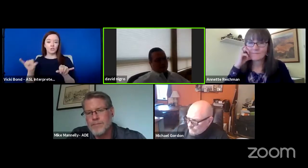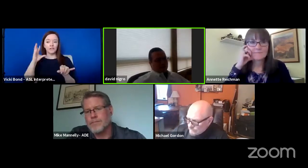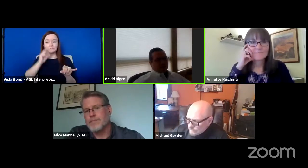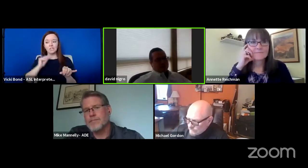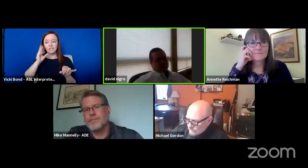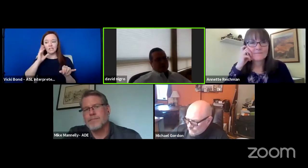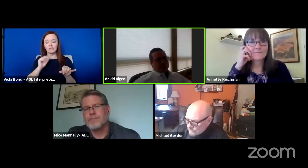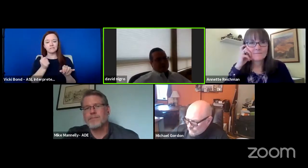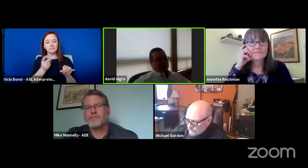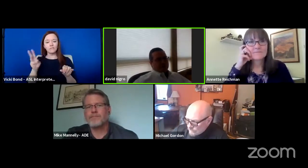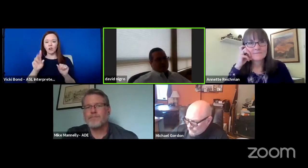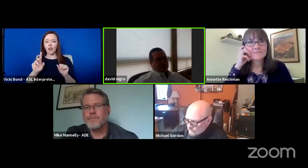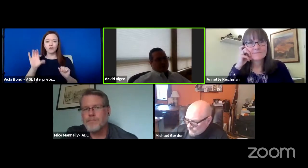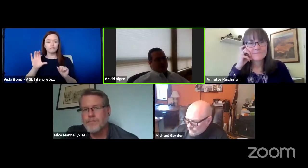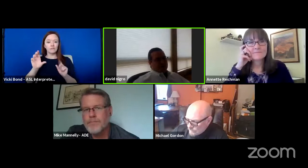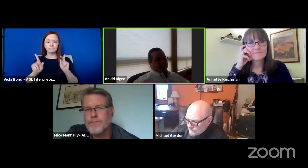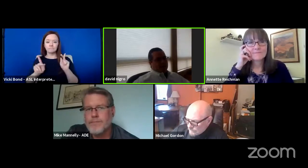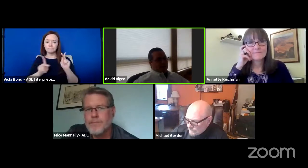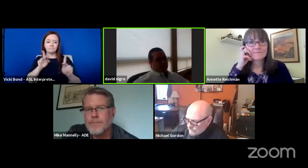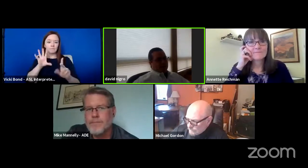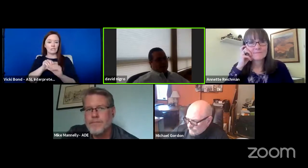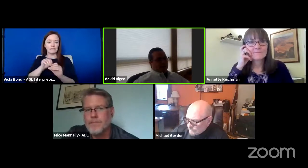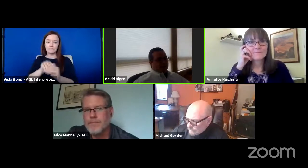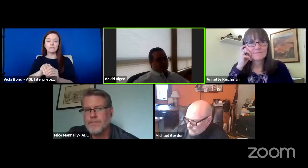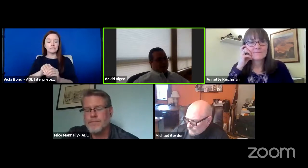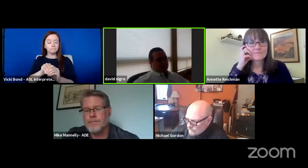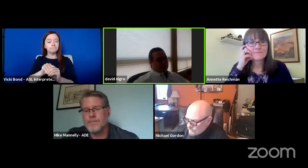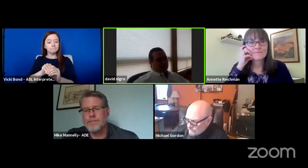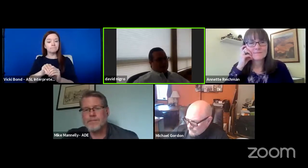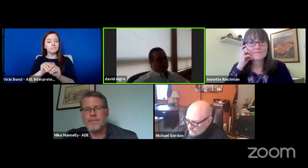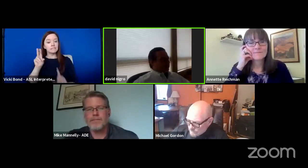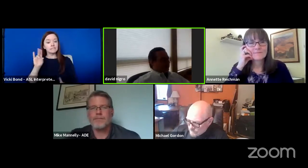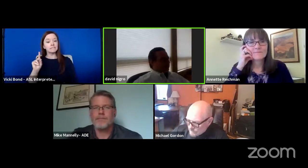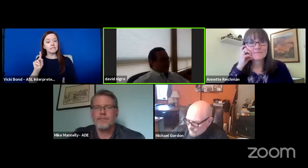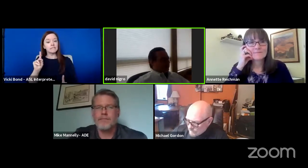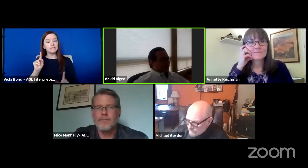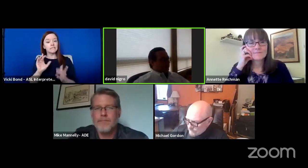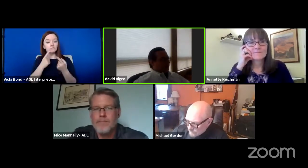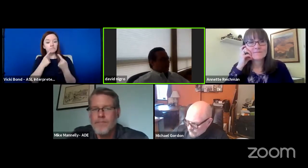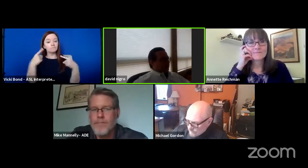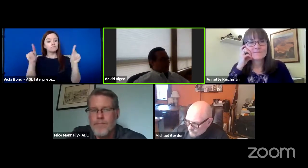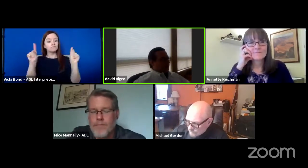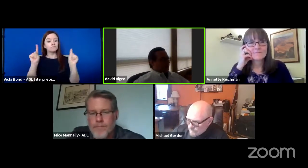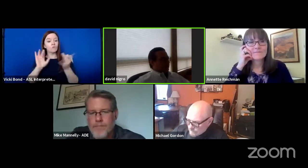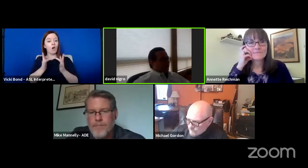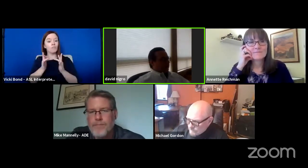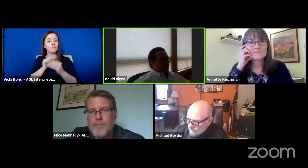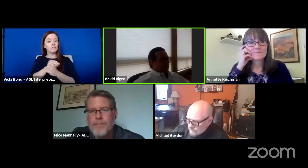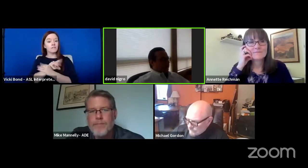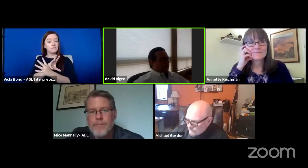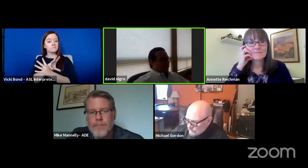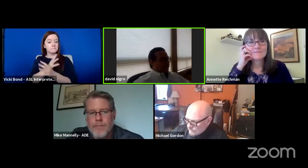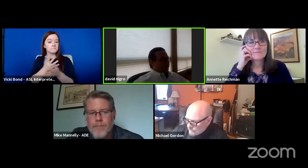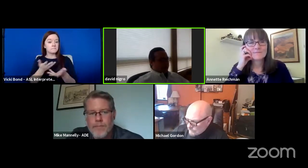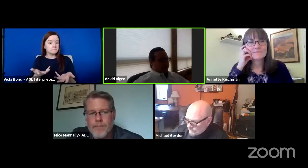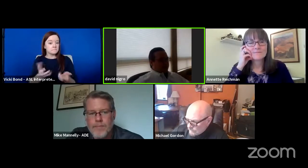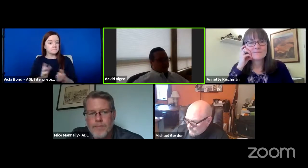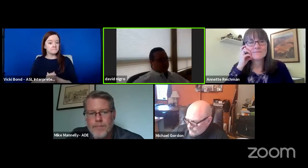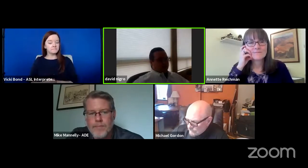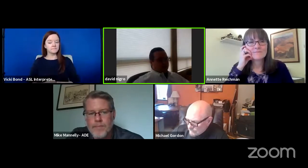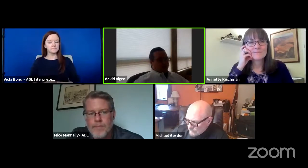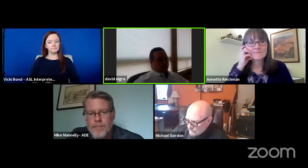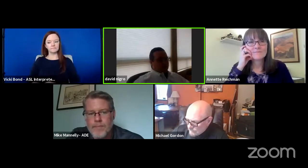of participants, and they were able to do it effectively, via a virtual